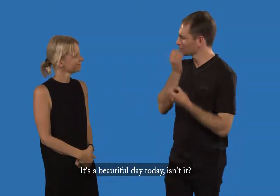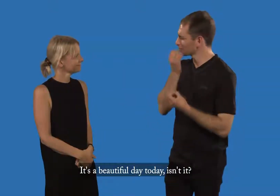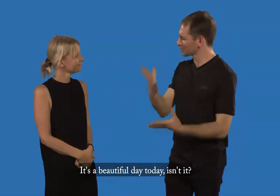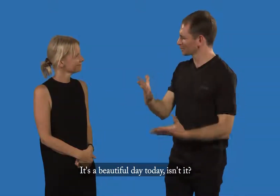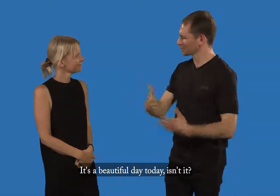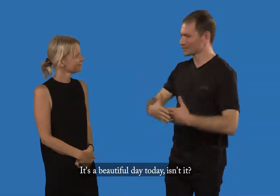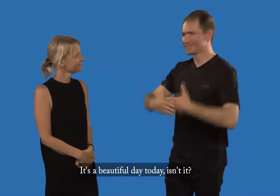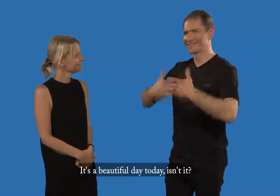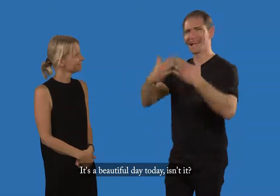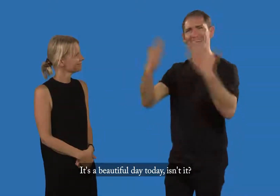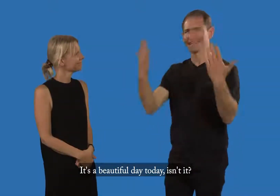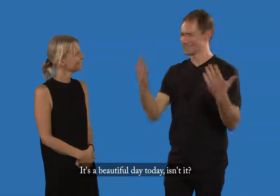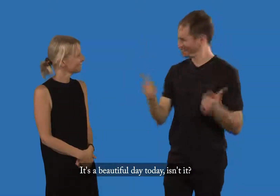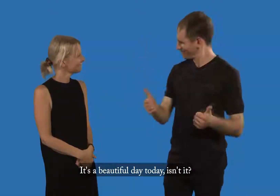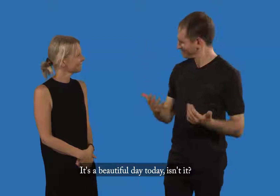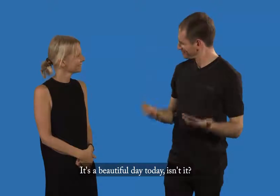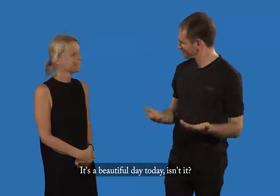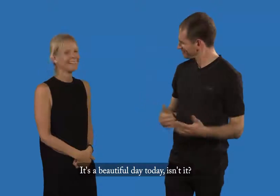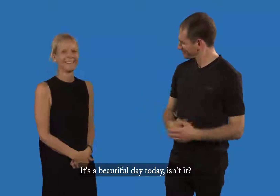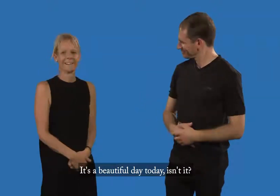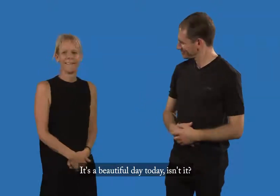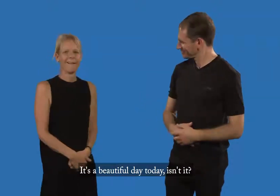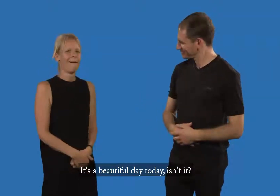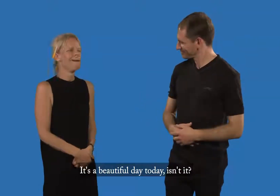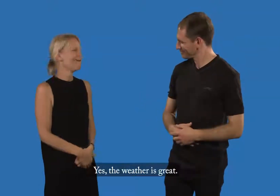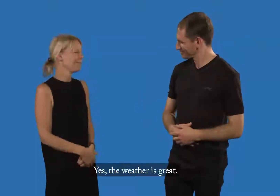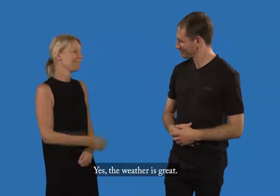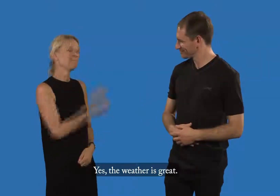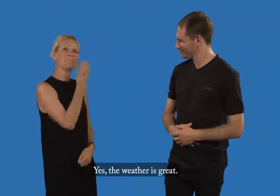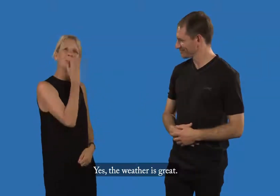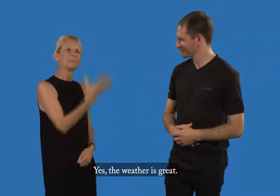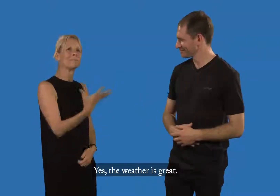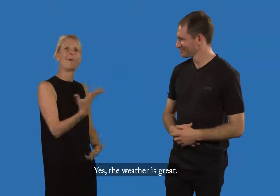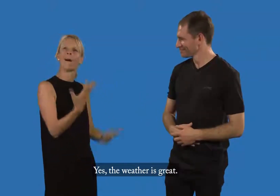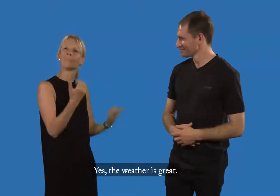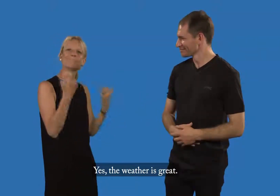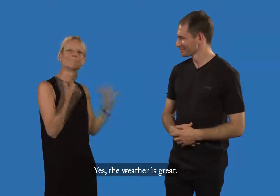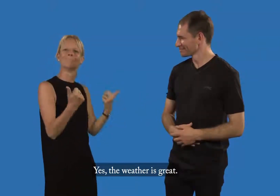It's a beautiful day today, isn't it? Yes, the weather is great.